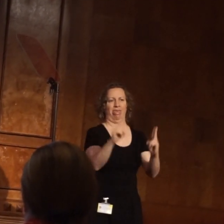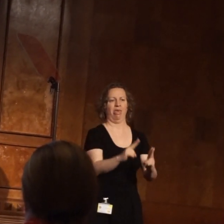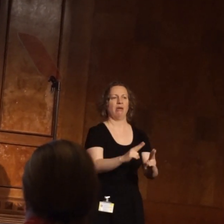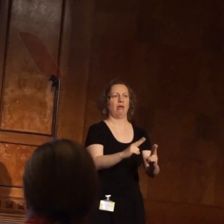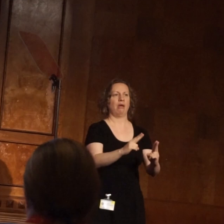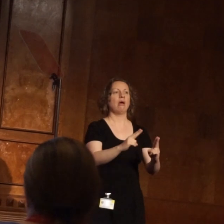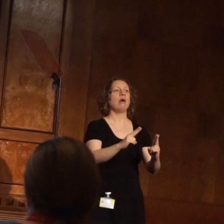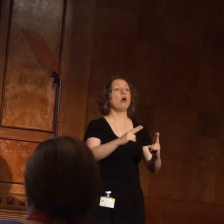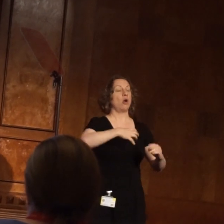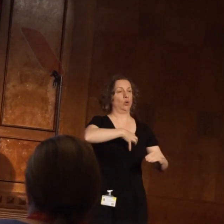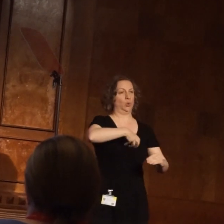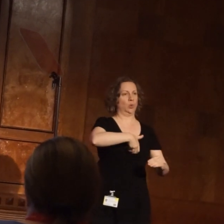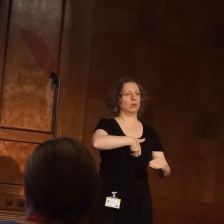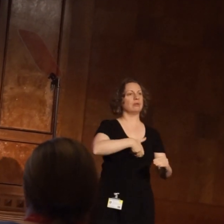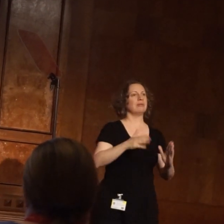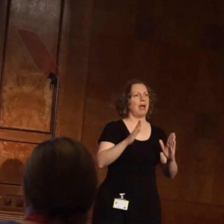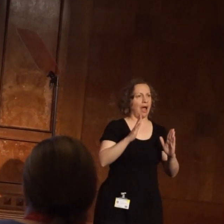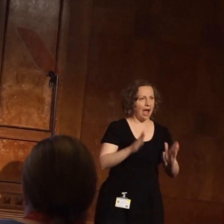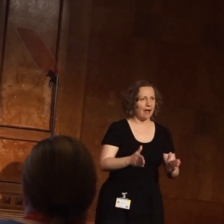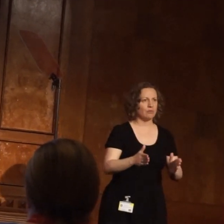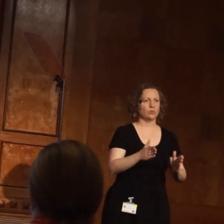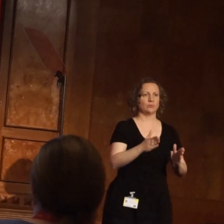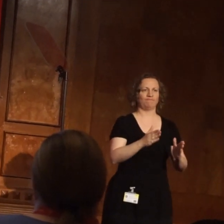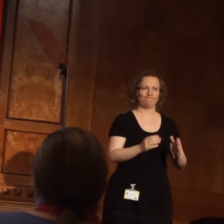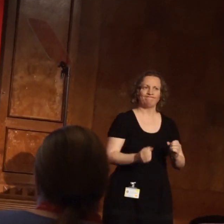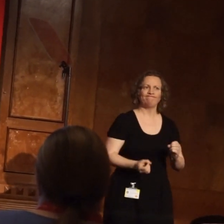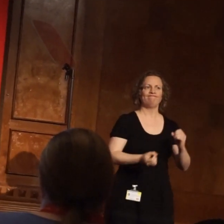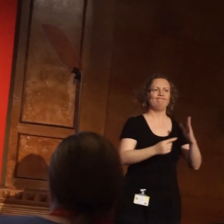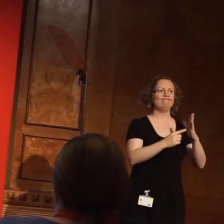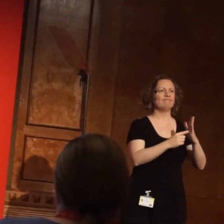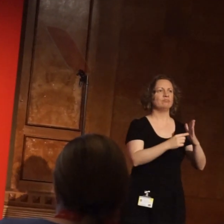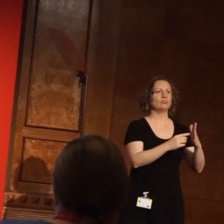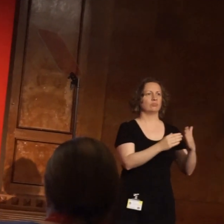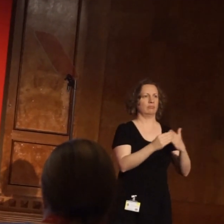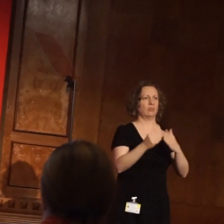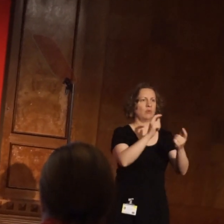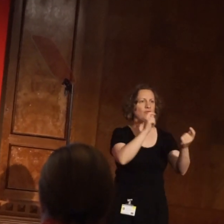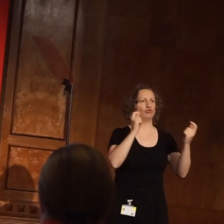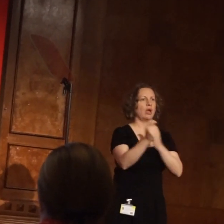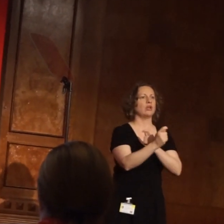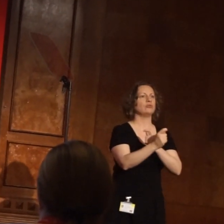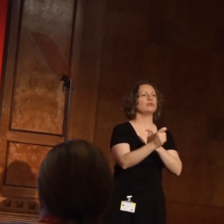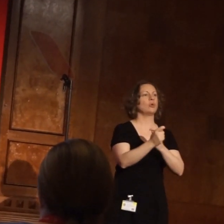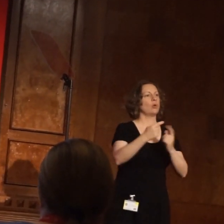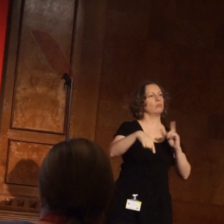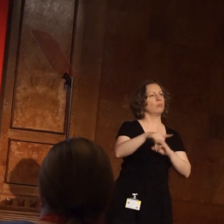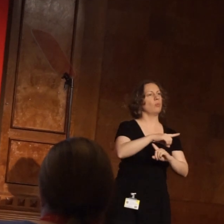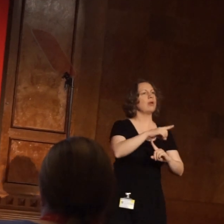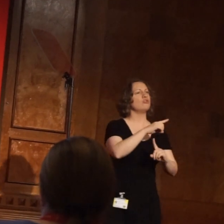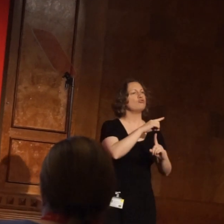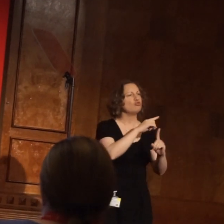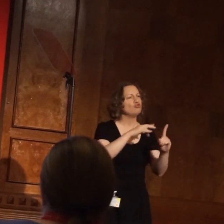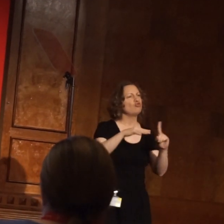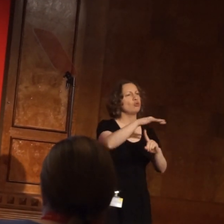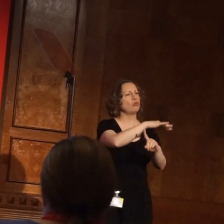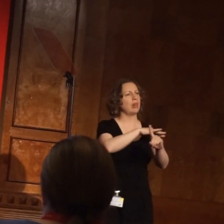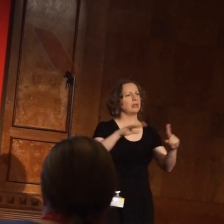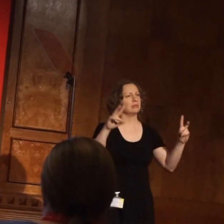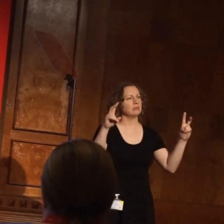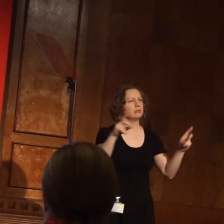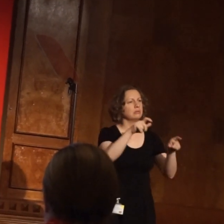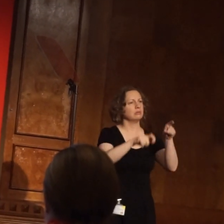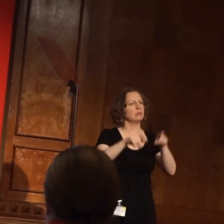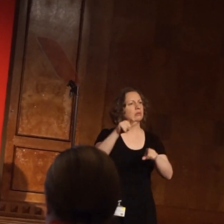must be at the forefront of this change. Conference. As socialists, it's our job to ensure that